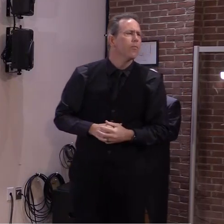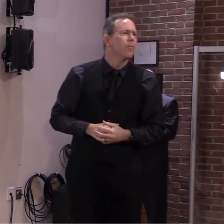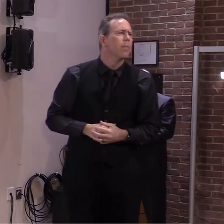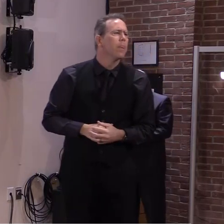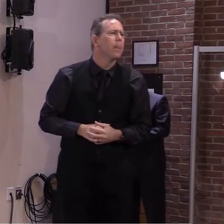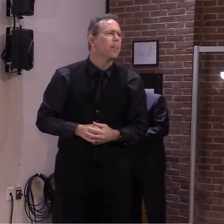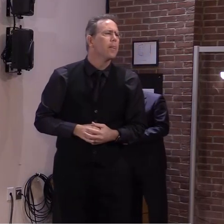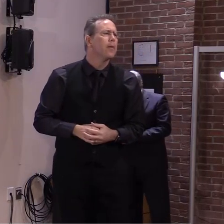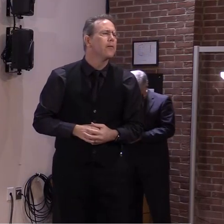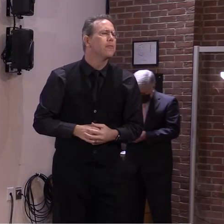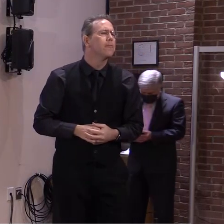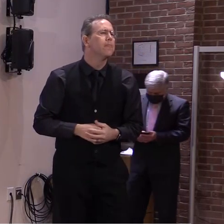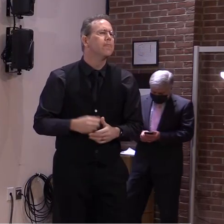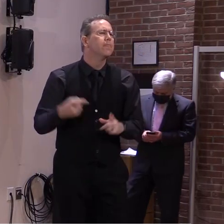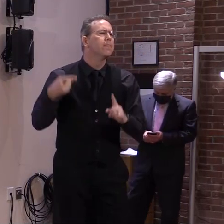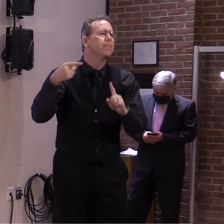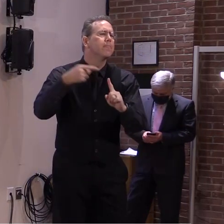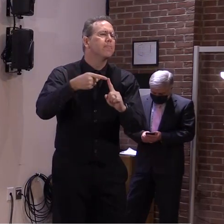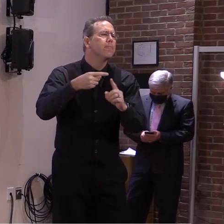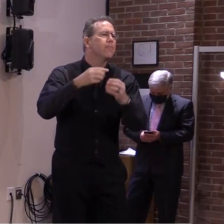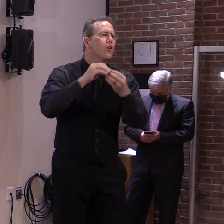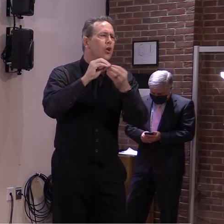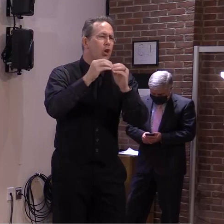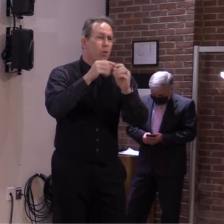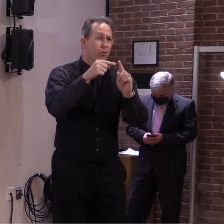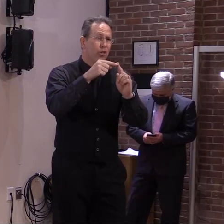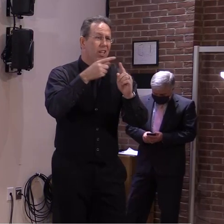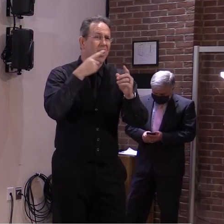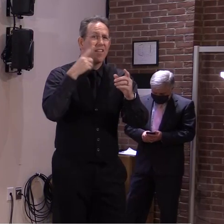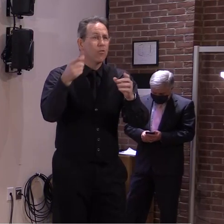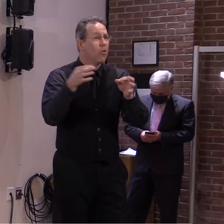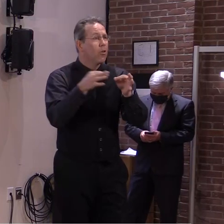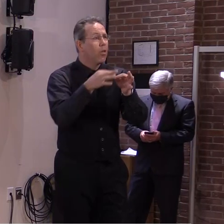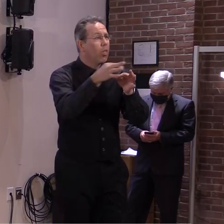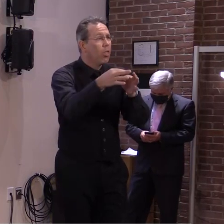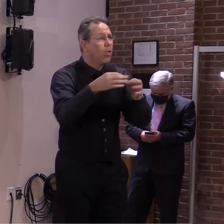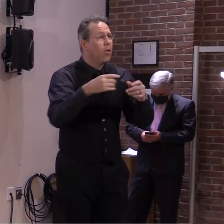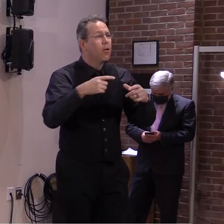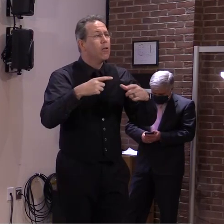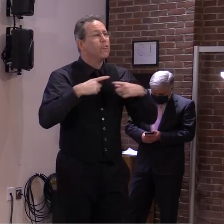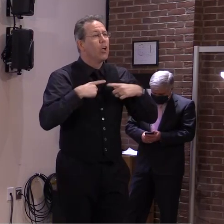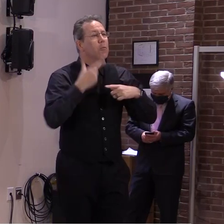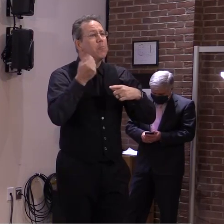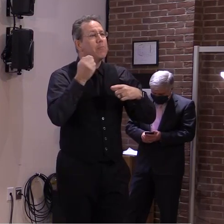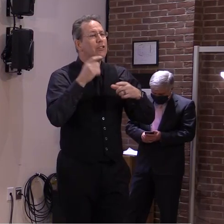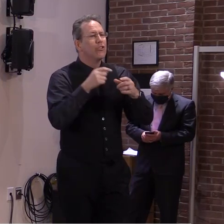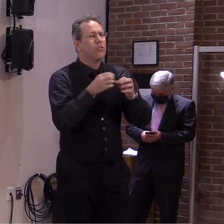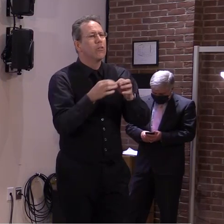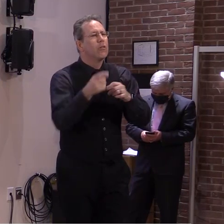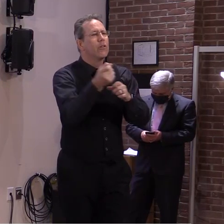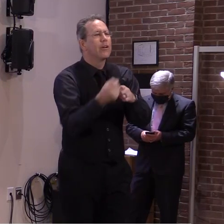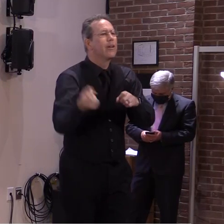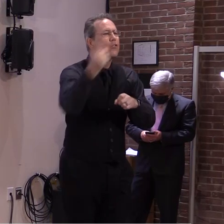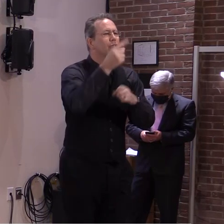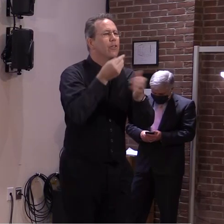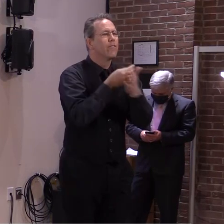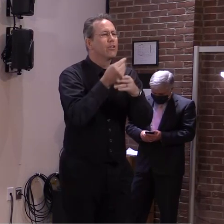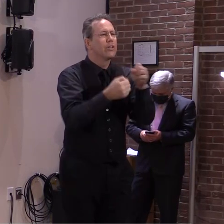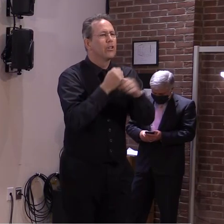you and I were talking, we'd know how much more was tagged on to this bill? Yeah, I'm sure we have the money